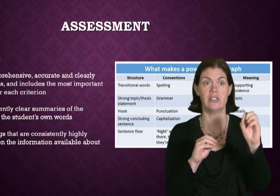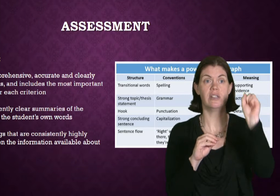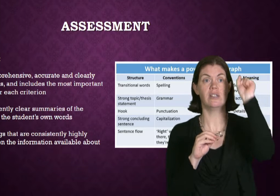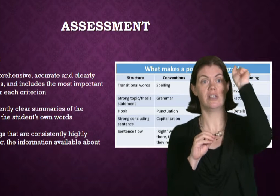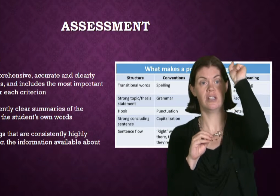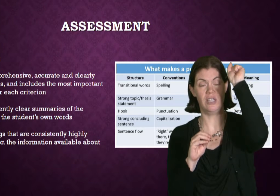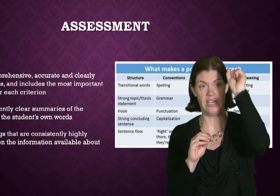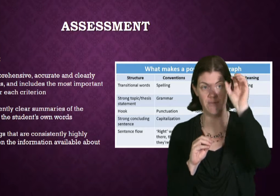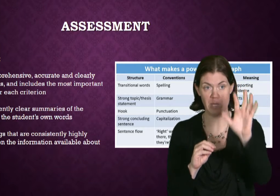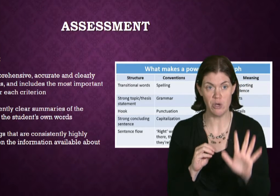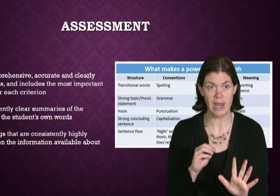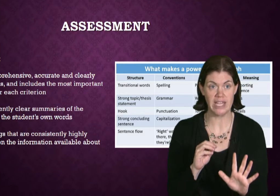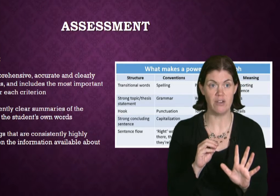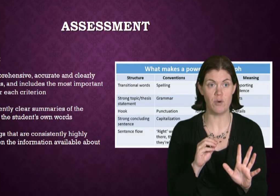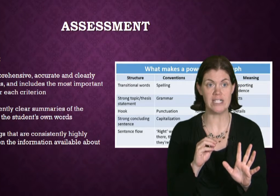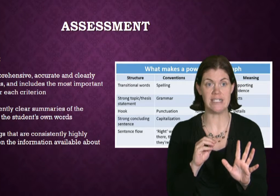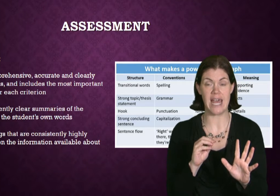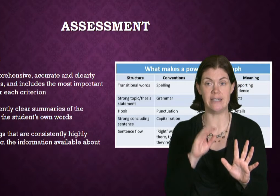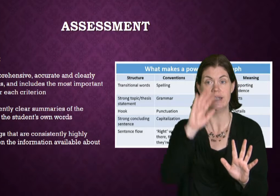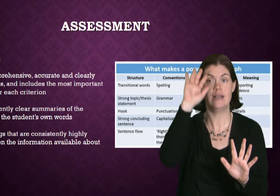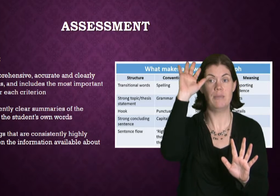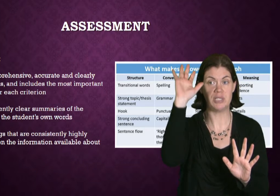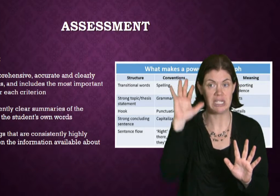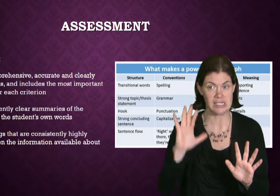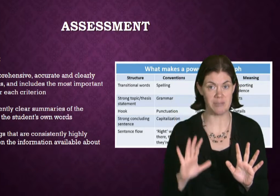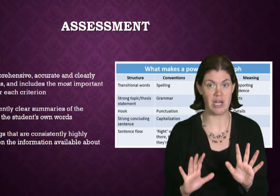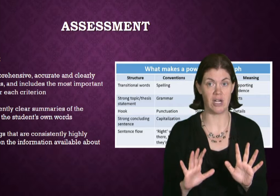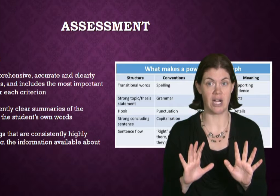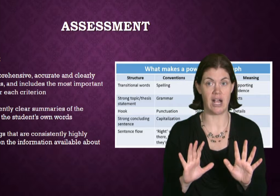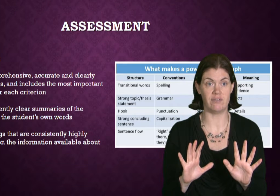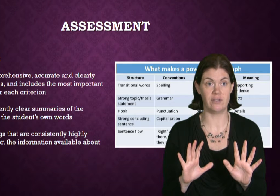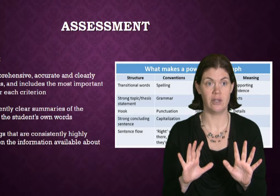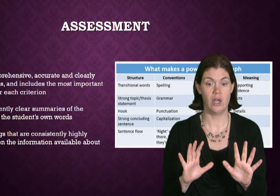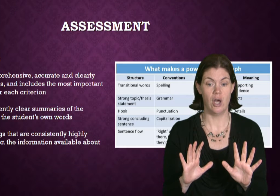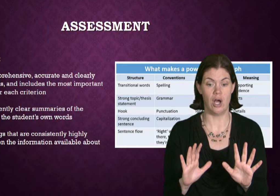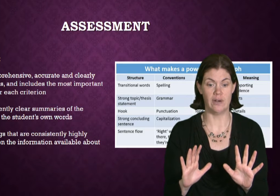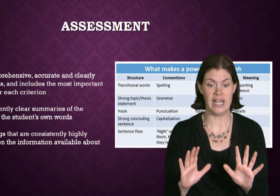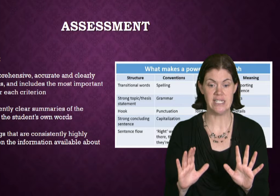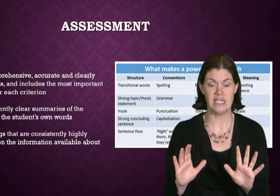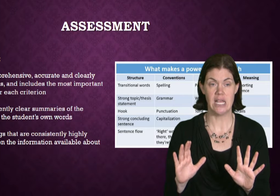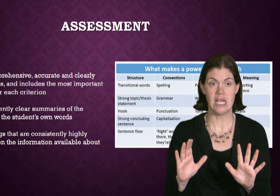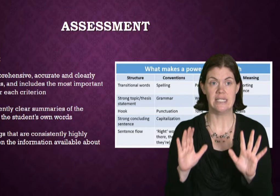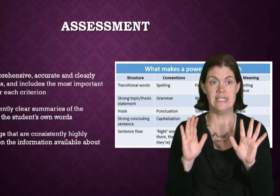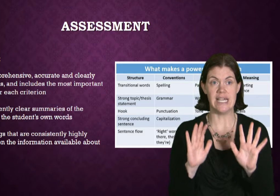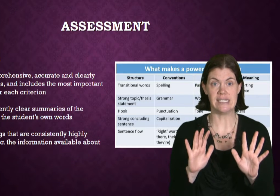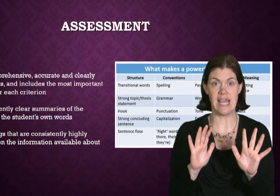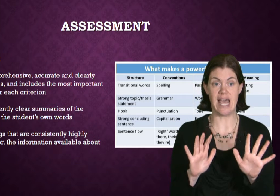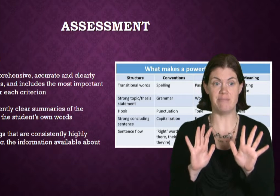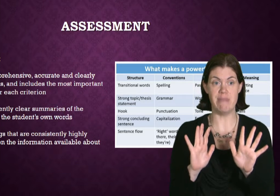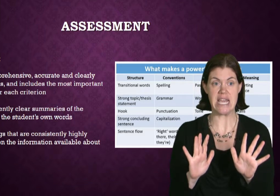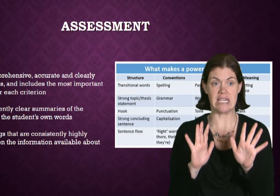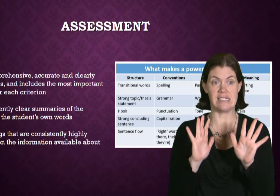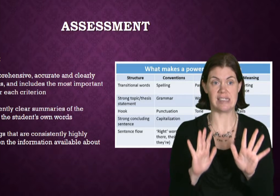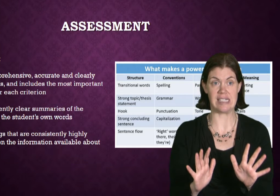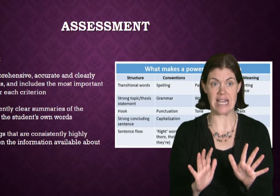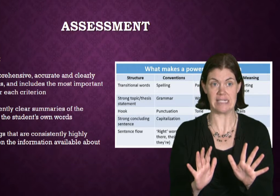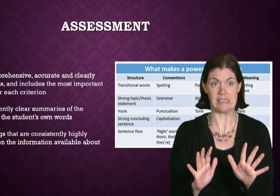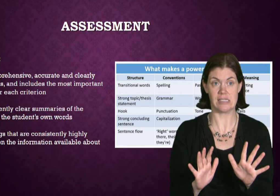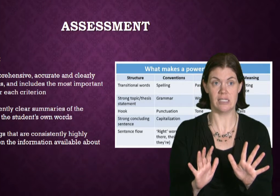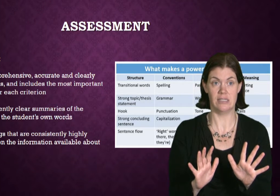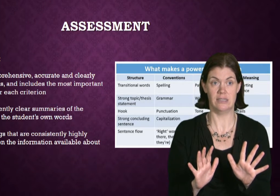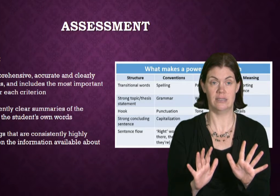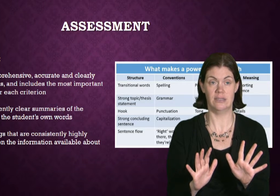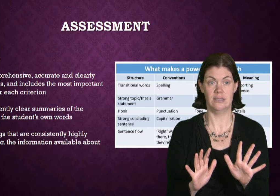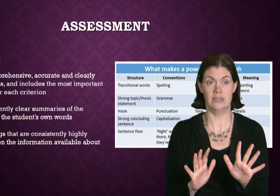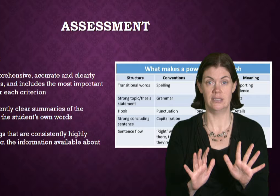marked. Give me your ranking of 1 to 10 plus a paragraph. All right? Does that make